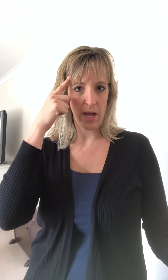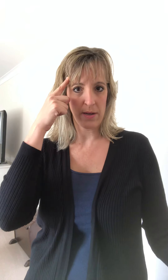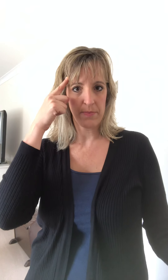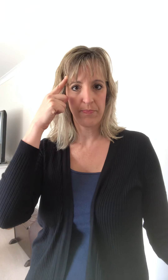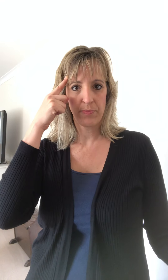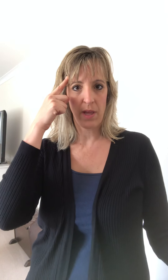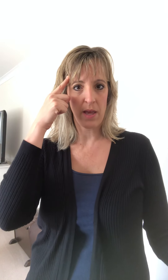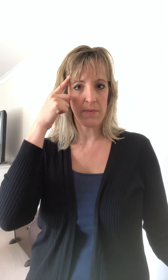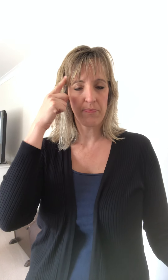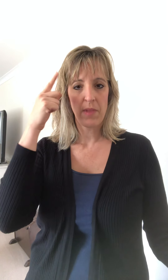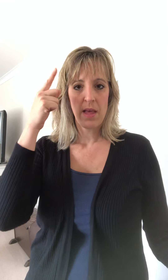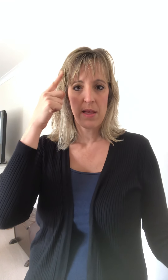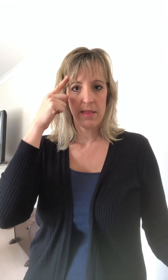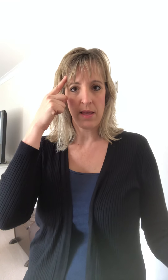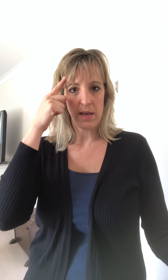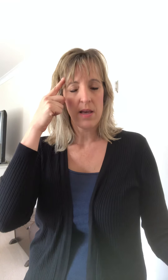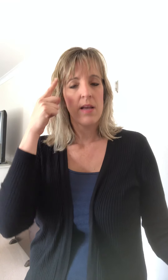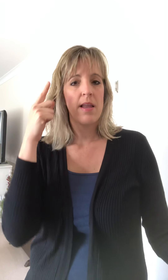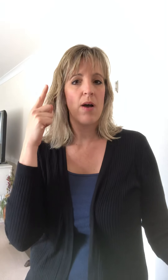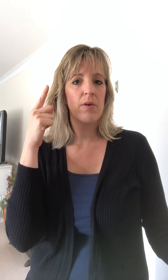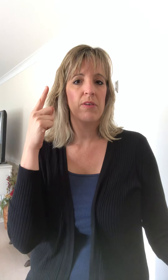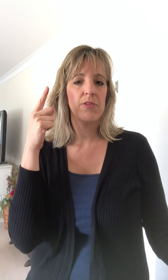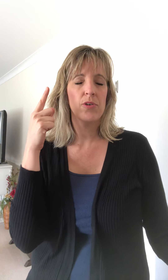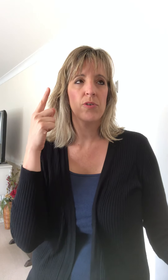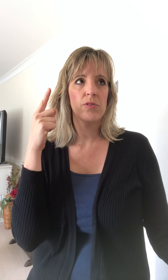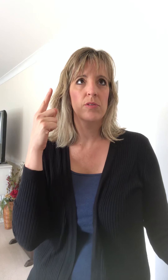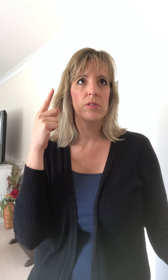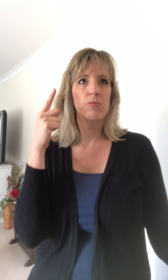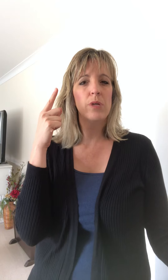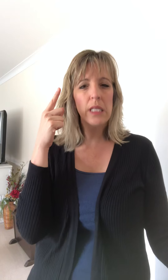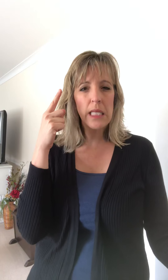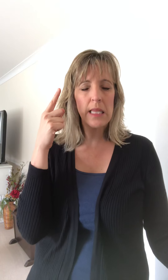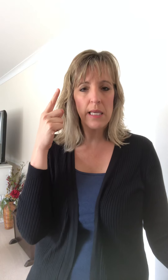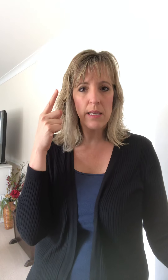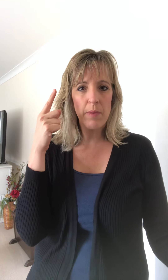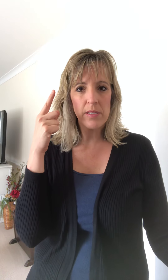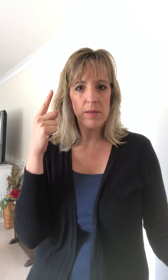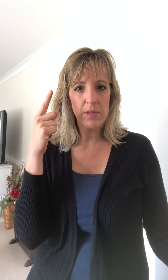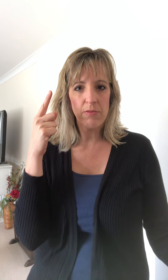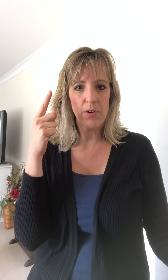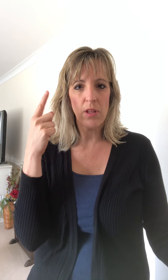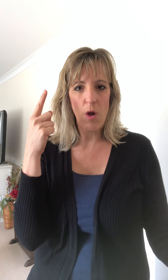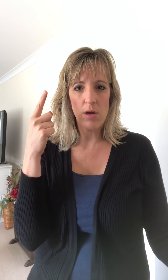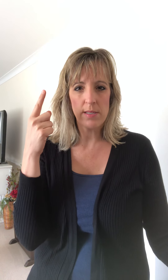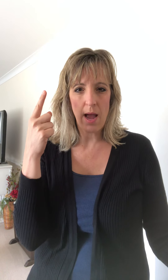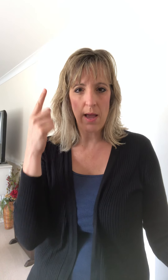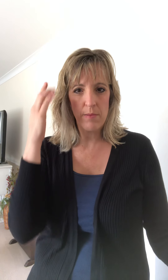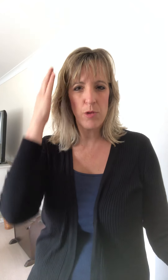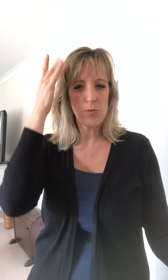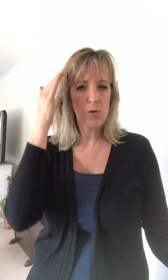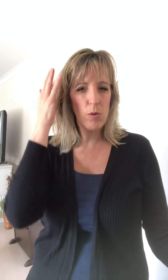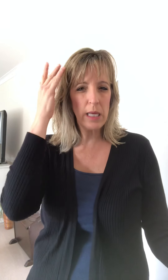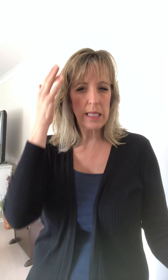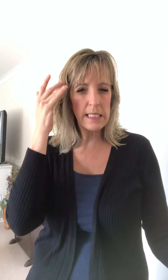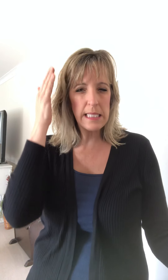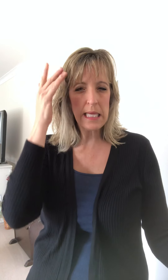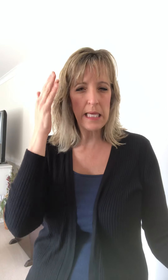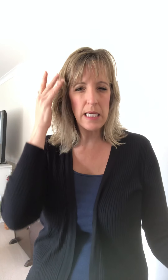forehead, okay? Think. Now, if you're really thinking about something for a long time, you go like this. Think.